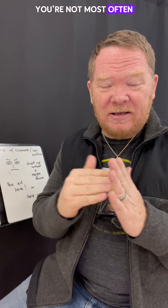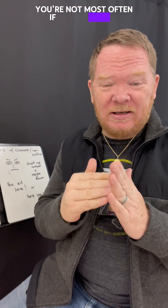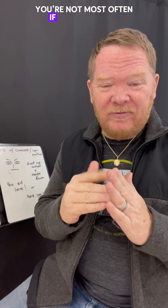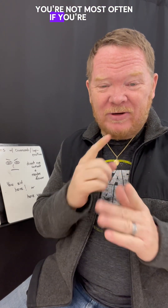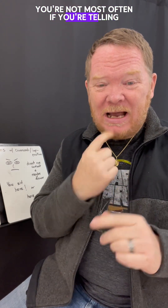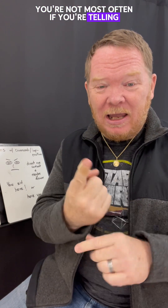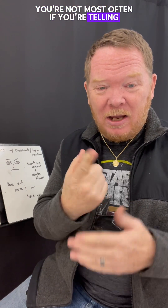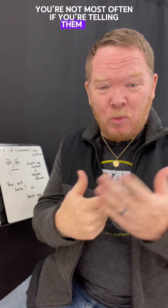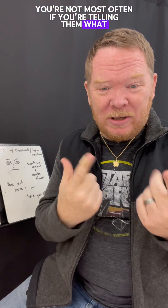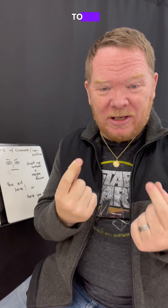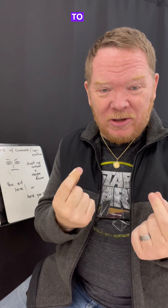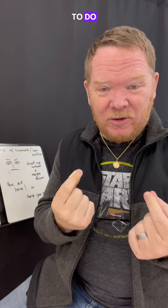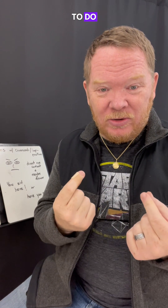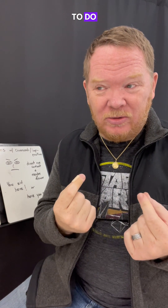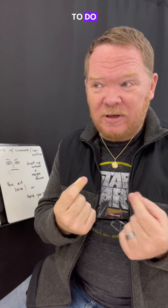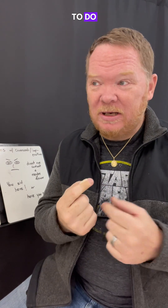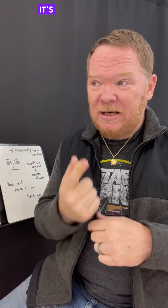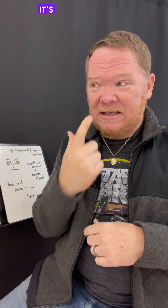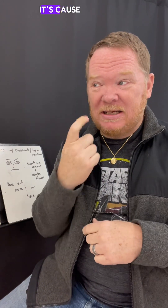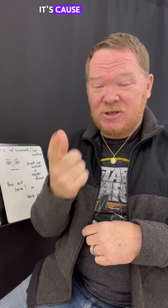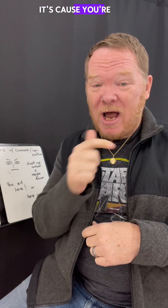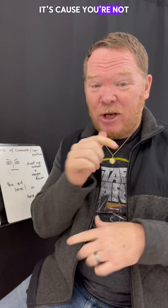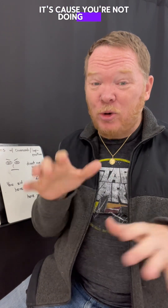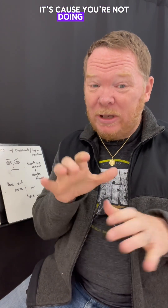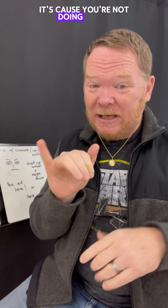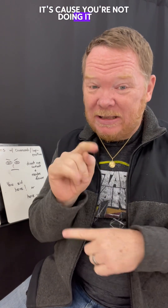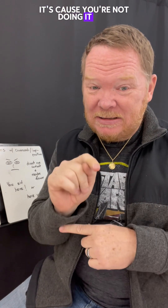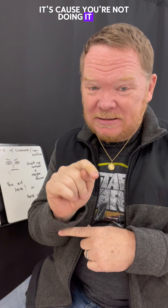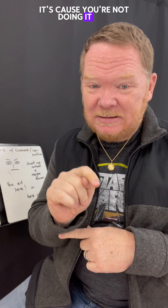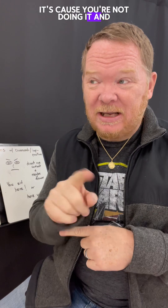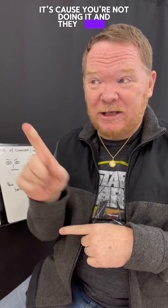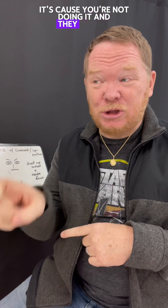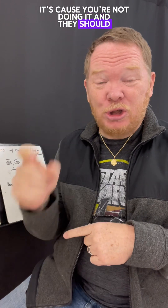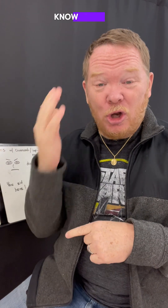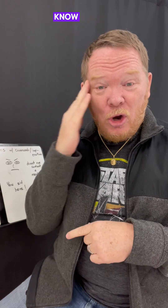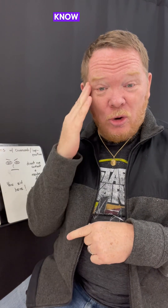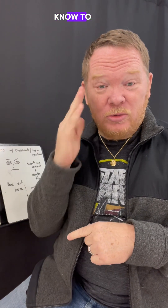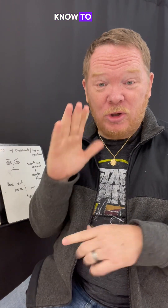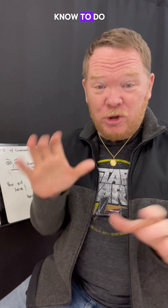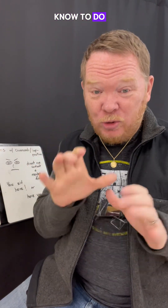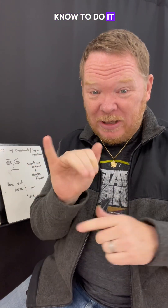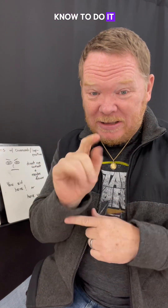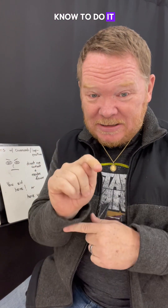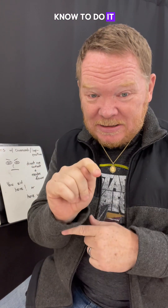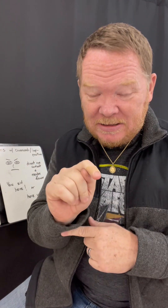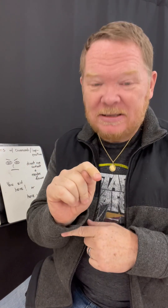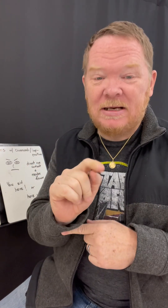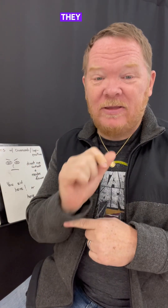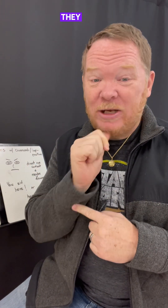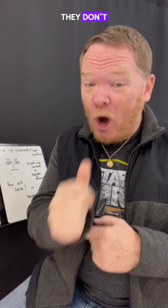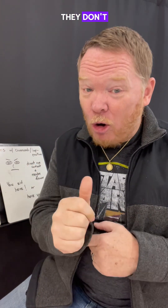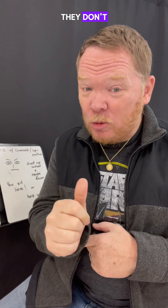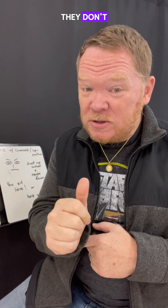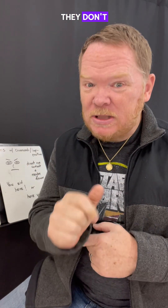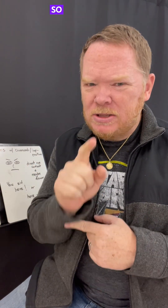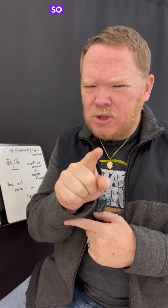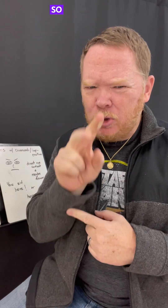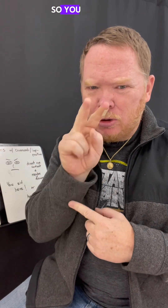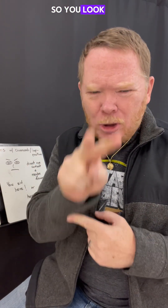if you're telling them what to do, it's because they're not doing it, and they should know to do it. They don't, so you look at